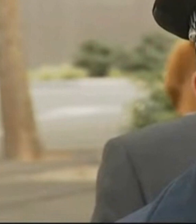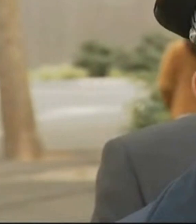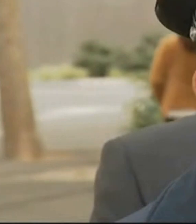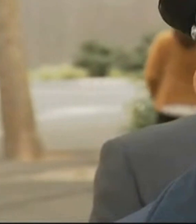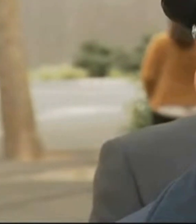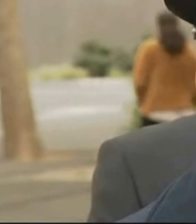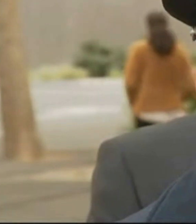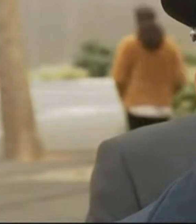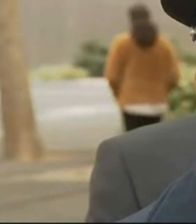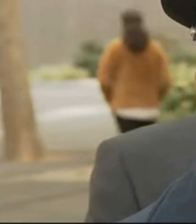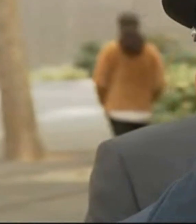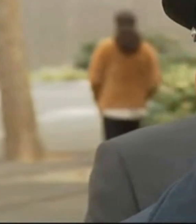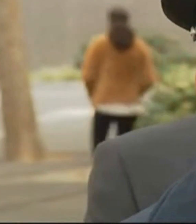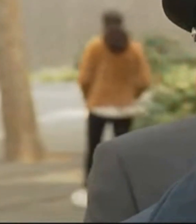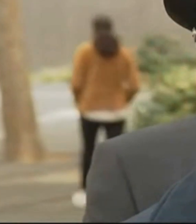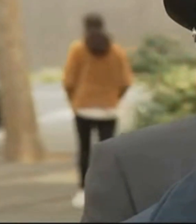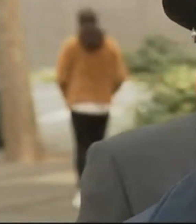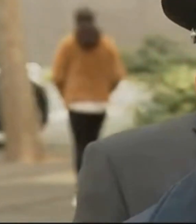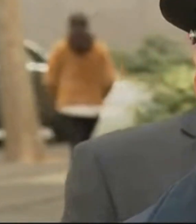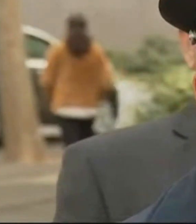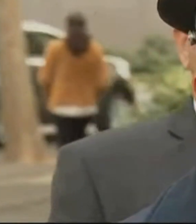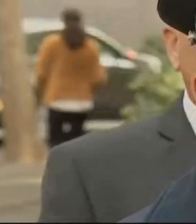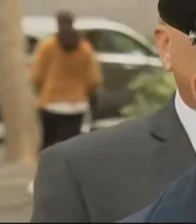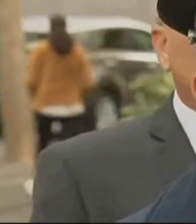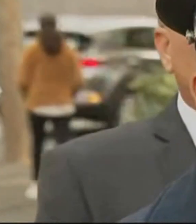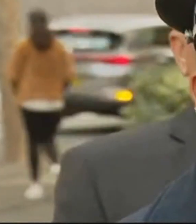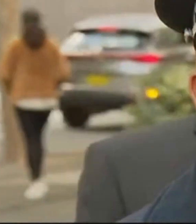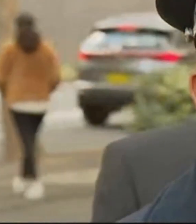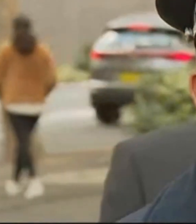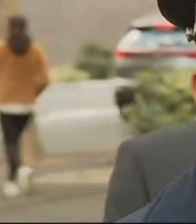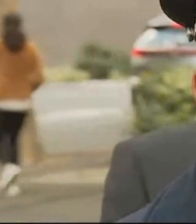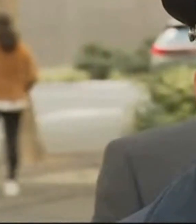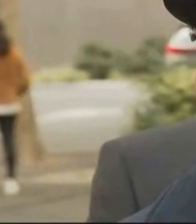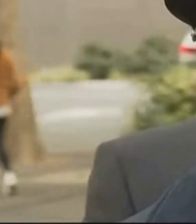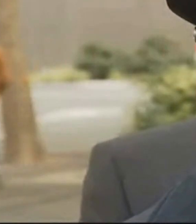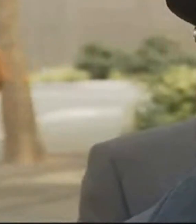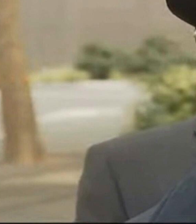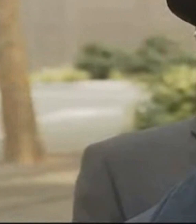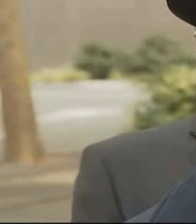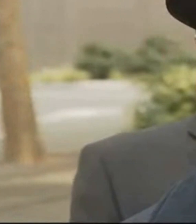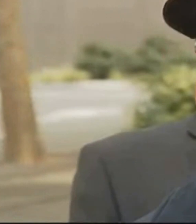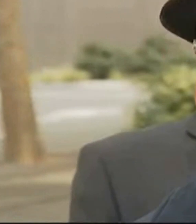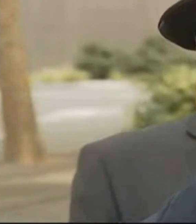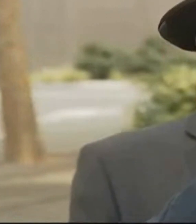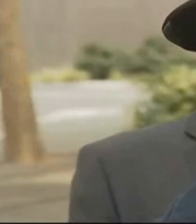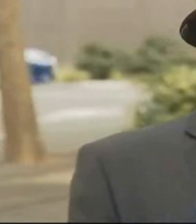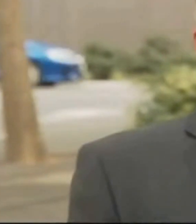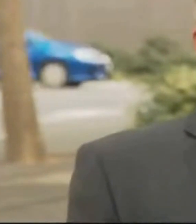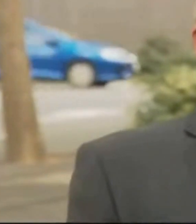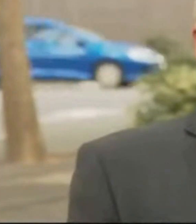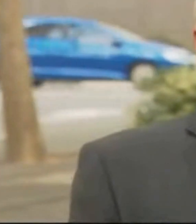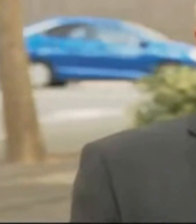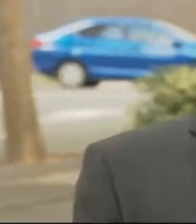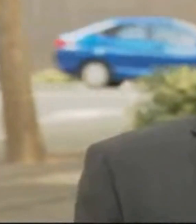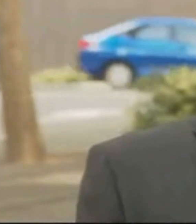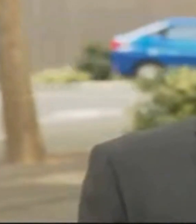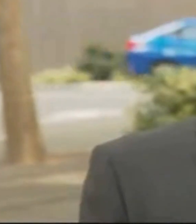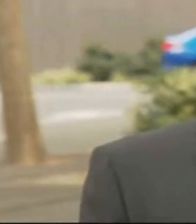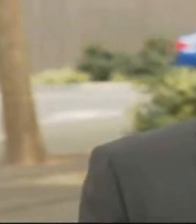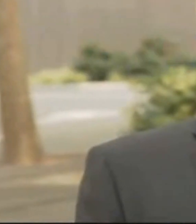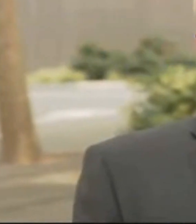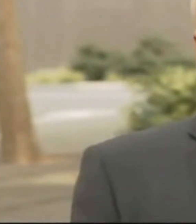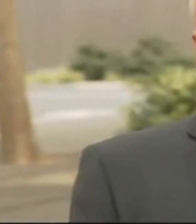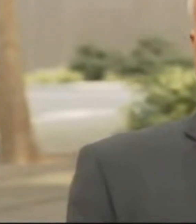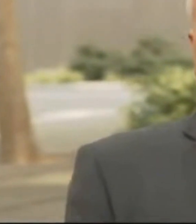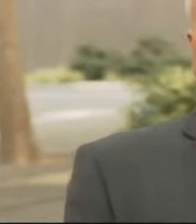this seriously. It is a massive wake-up call for us all, and we need to get back on the bus together. Thank you very much. What can you tell